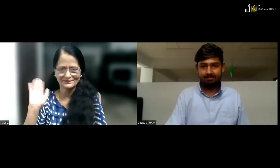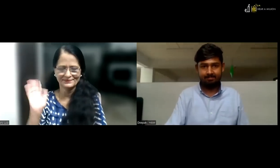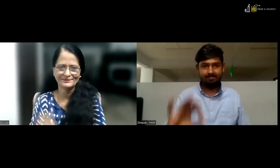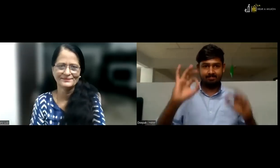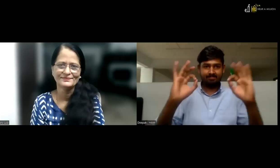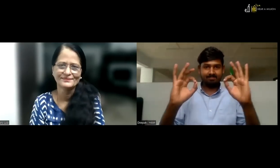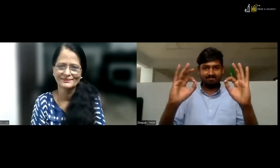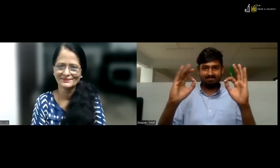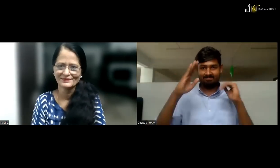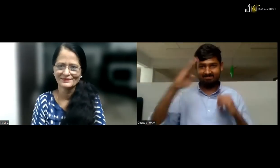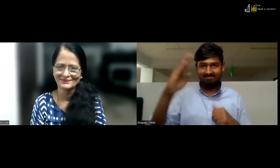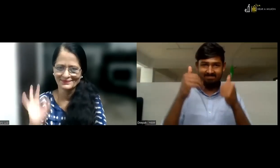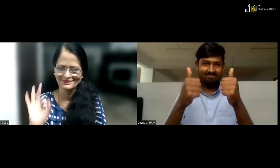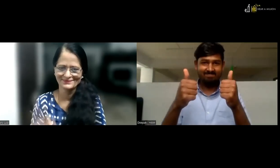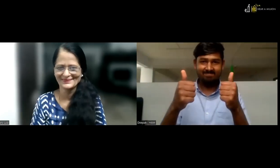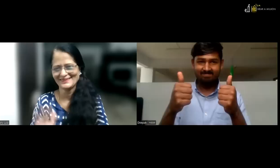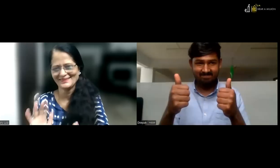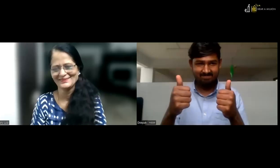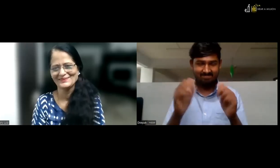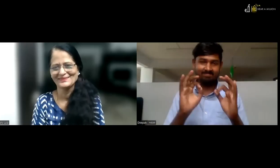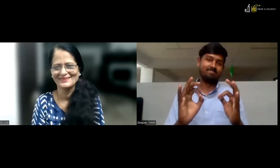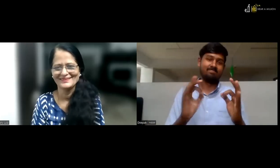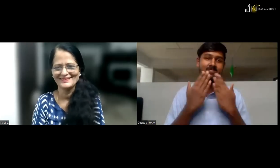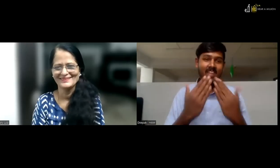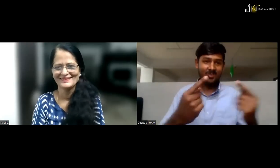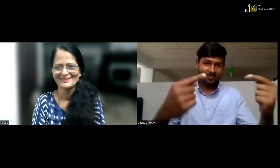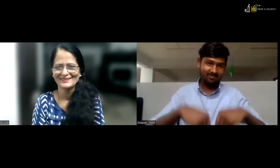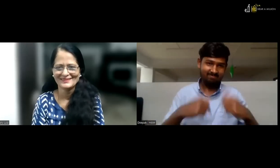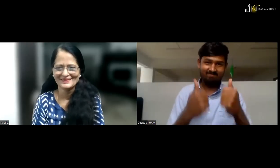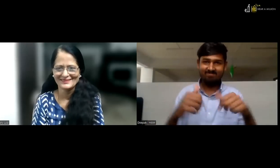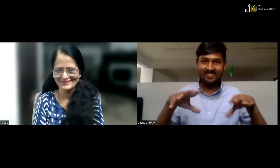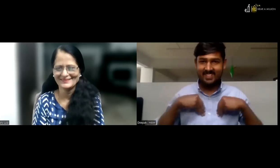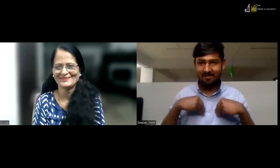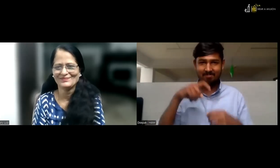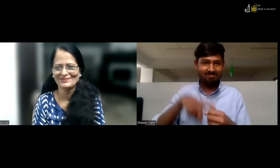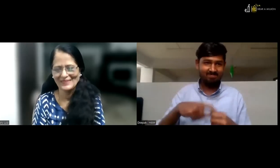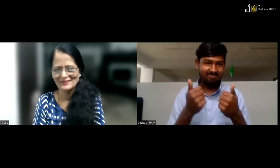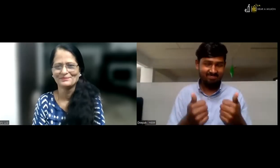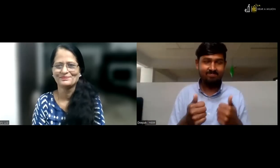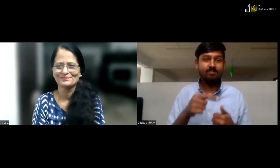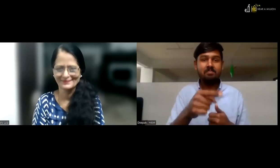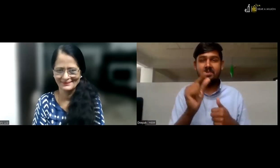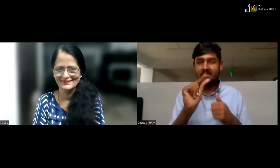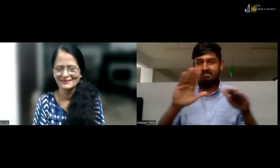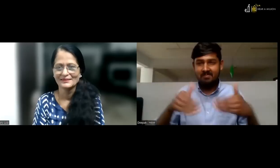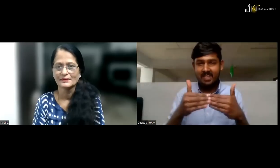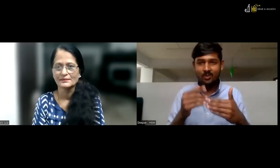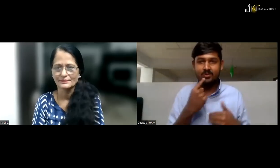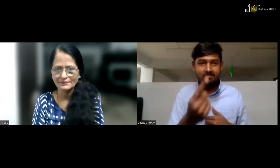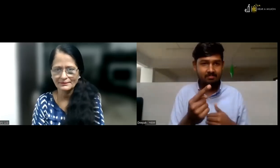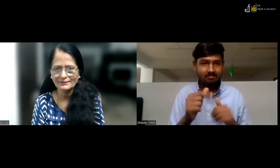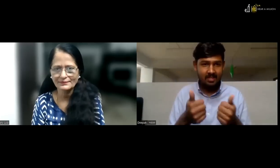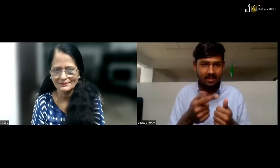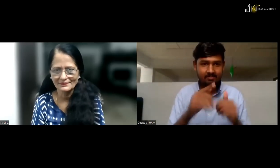All right. Hello. Hello. Yeah. So thank you for joining us and accepting